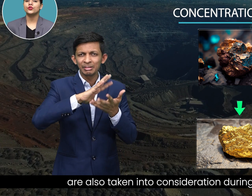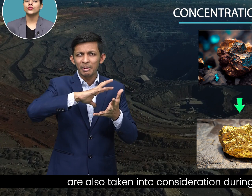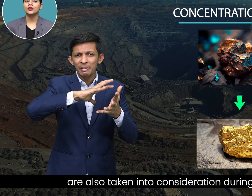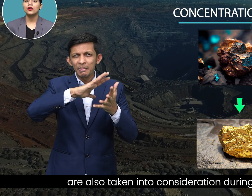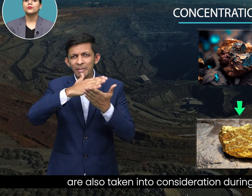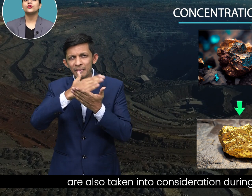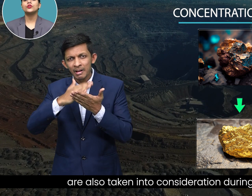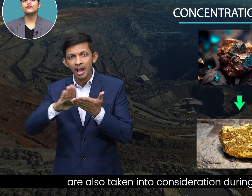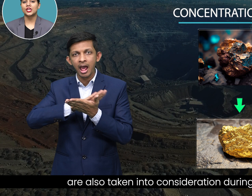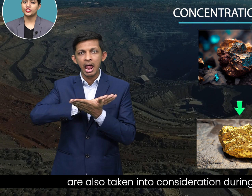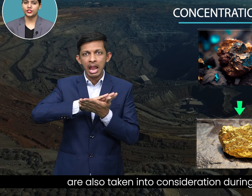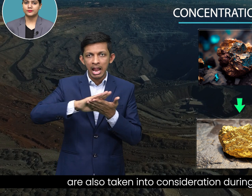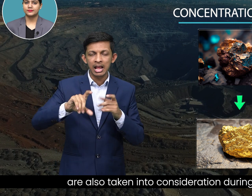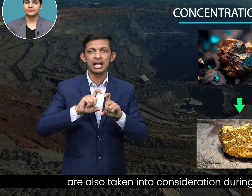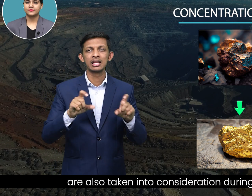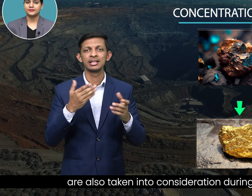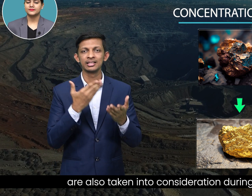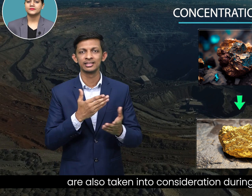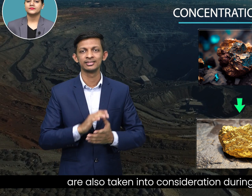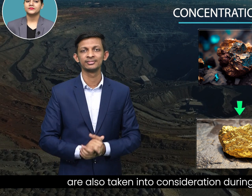consideration during purification.